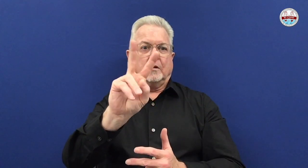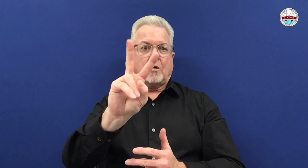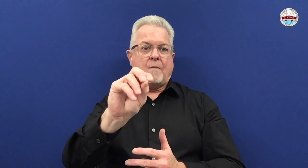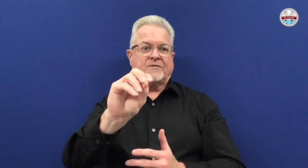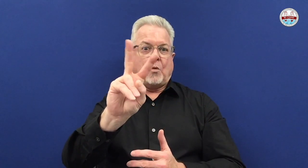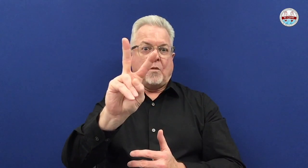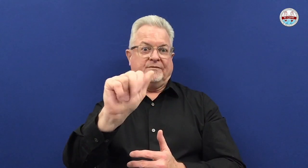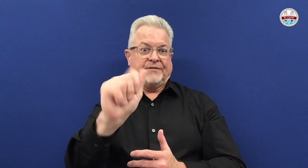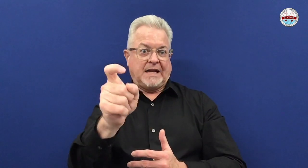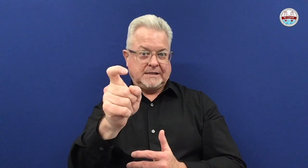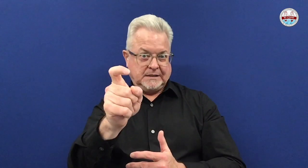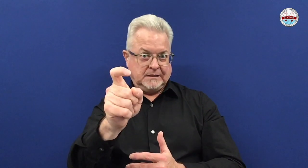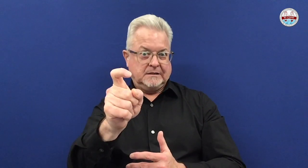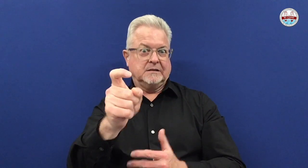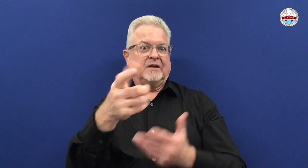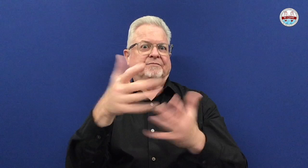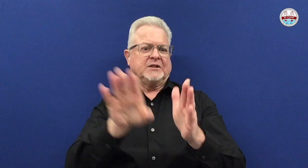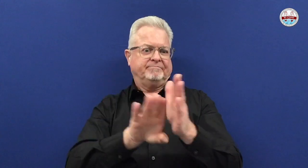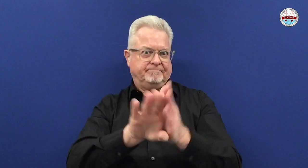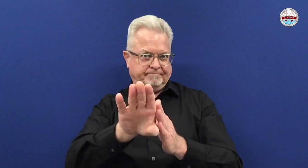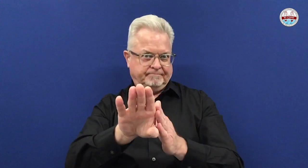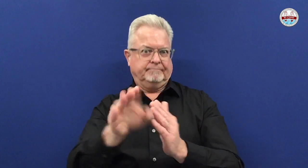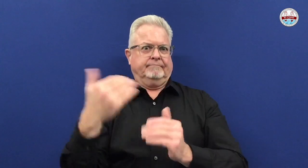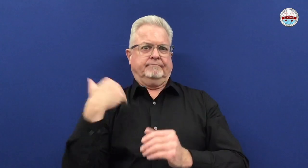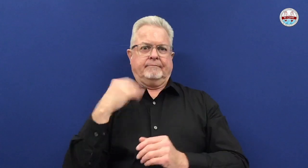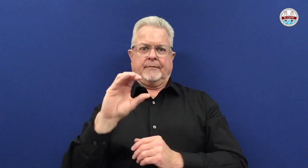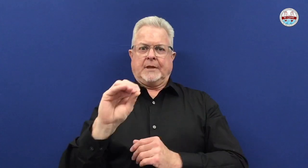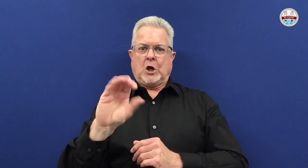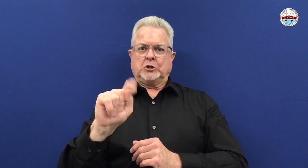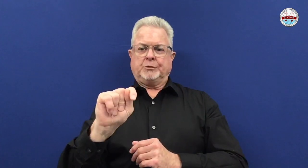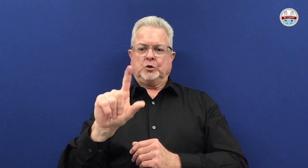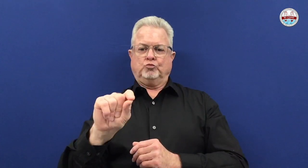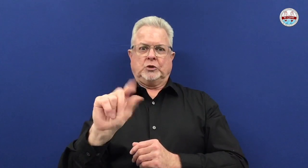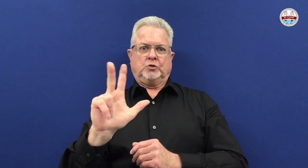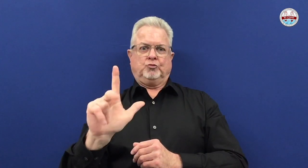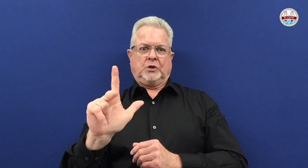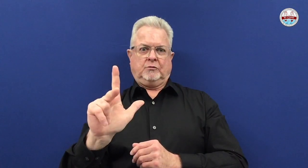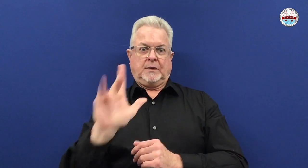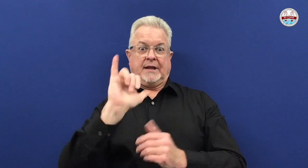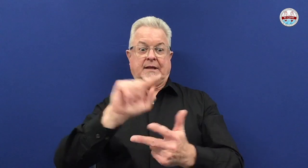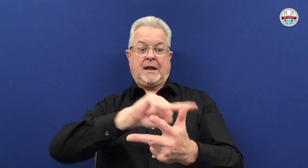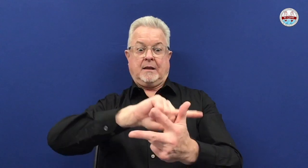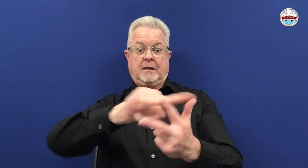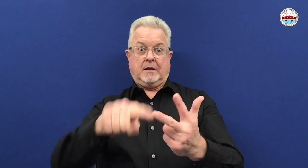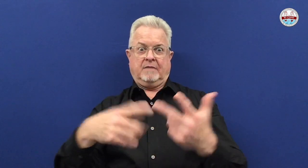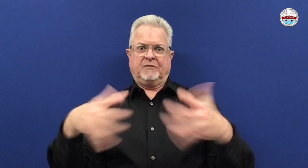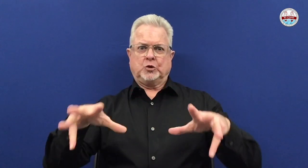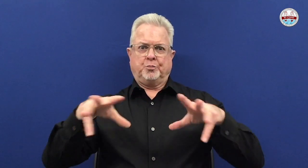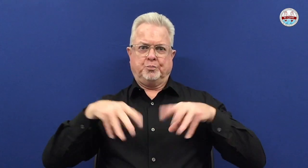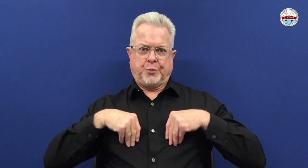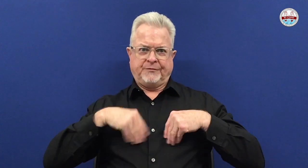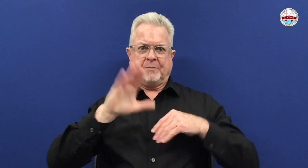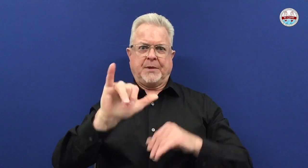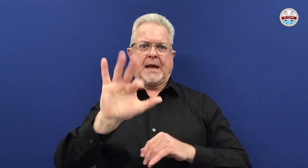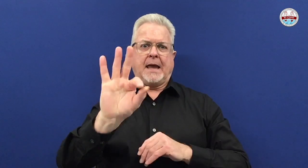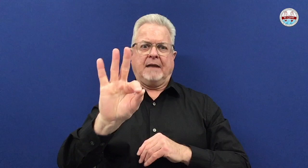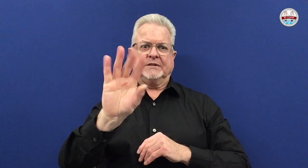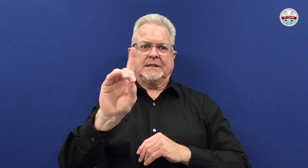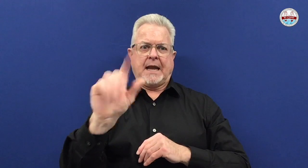2023. Novavax also updated theirs in October 2023. They've been